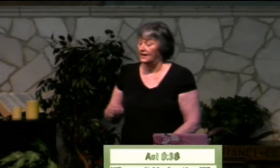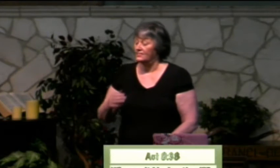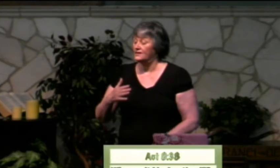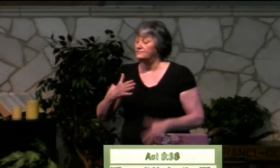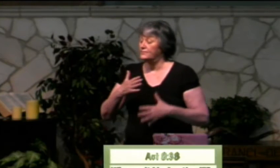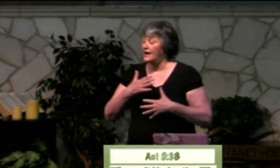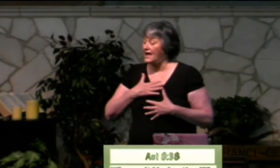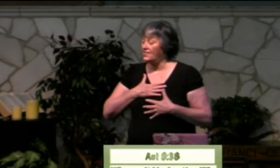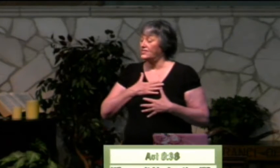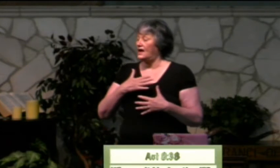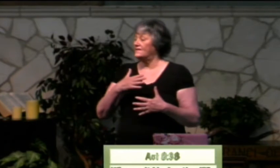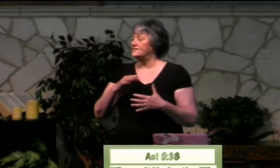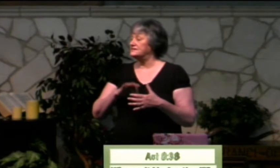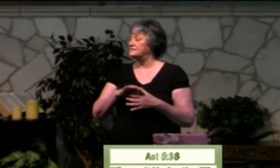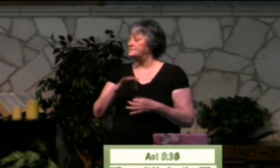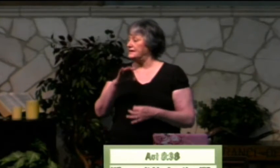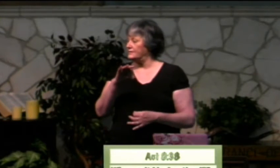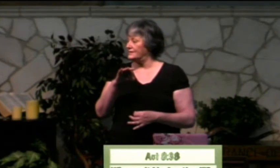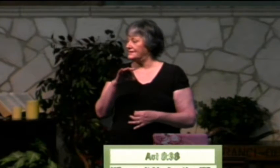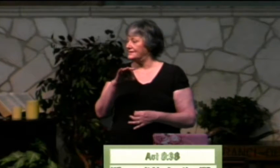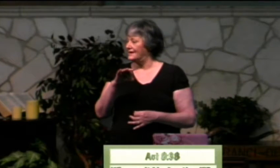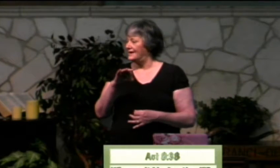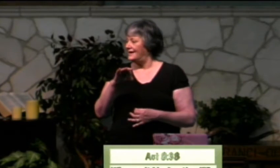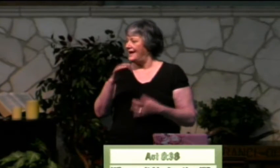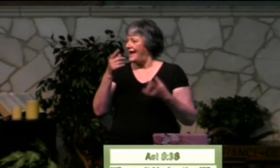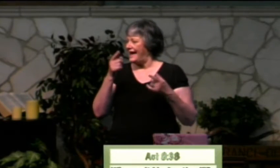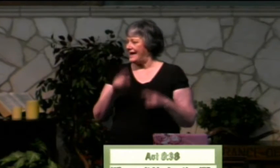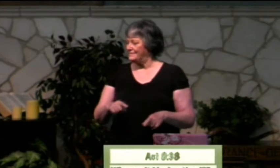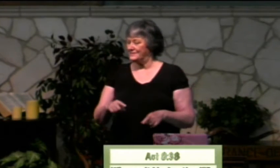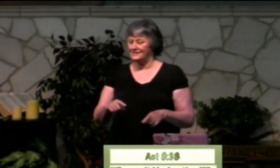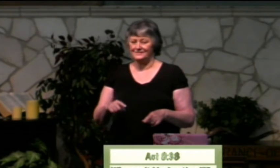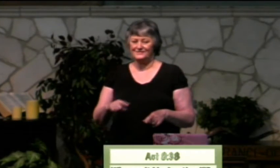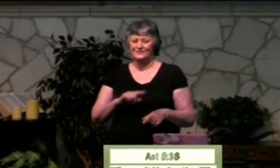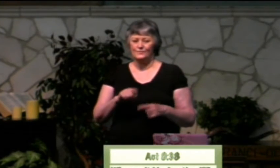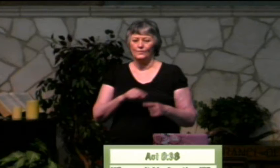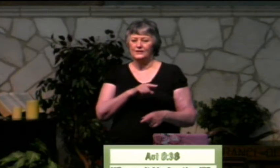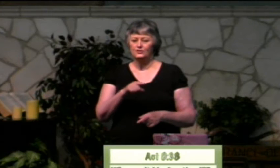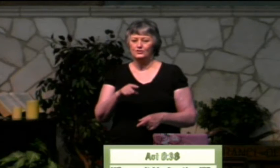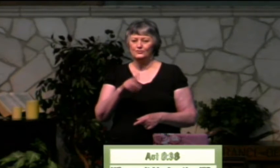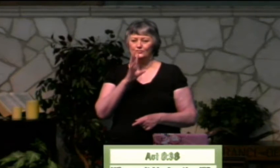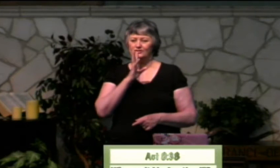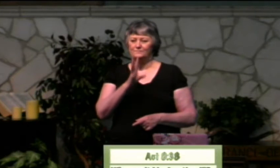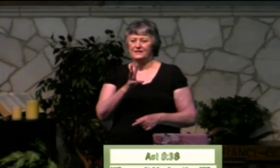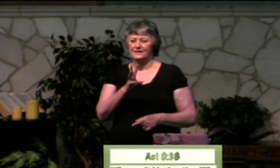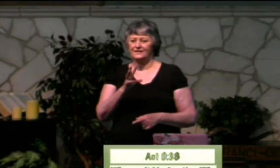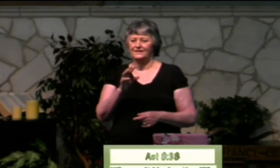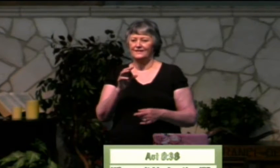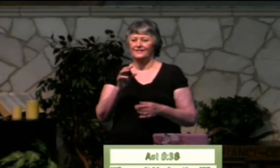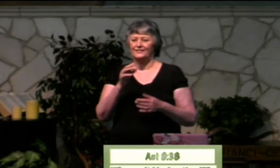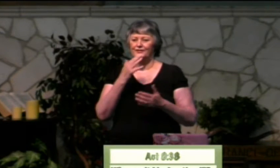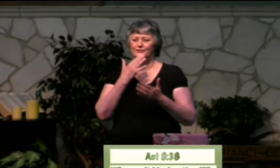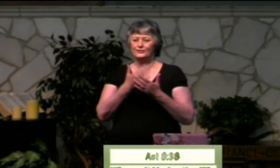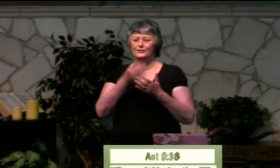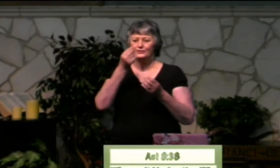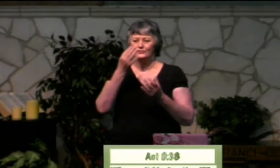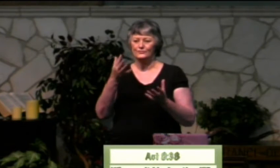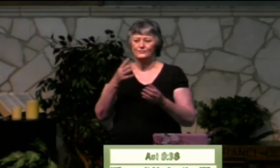The breath of the Spirit happens when you speak the good news